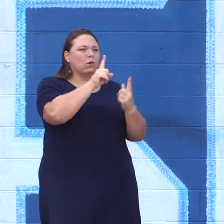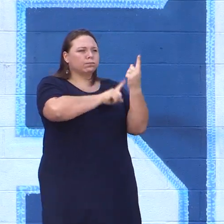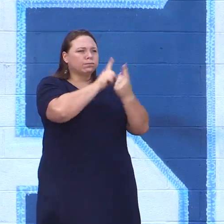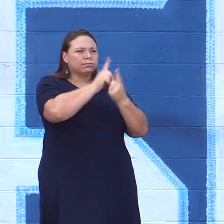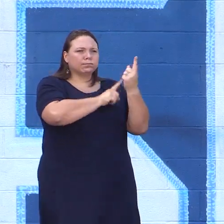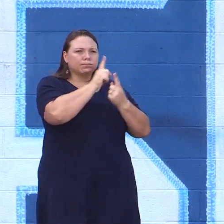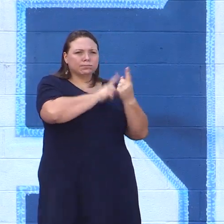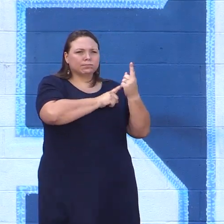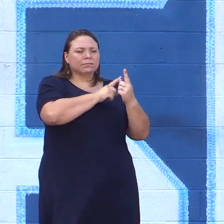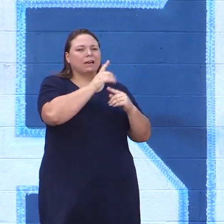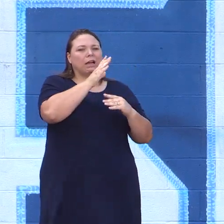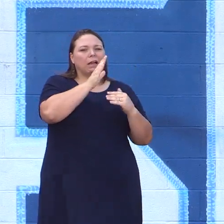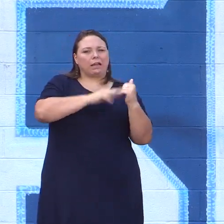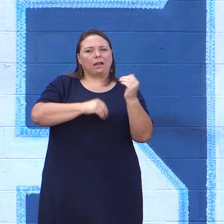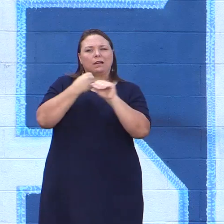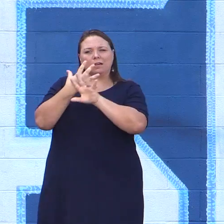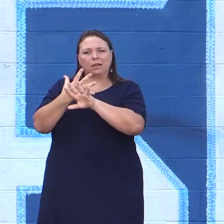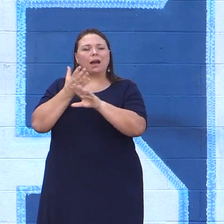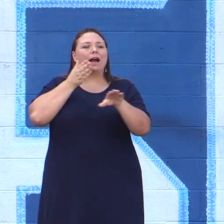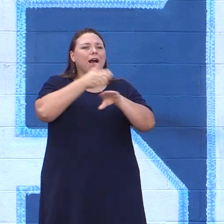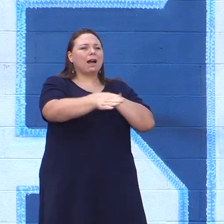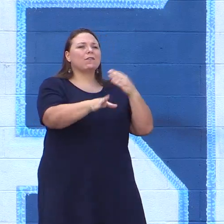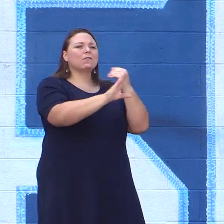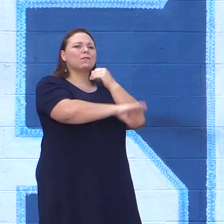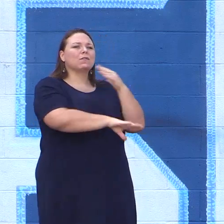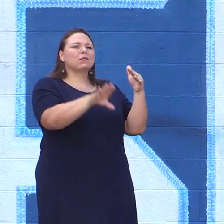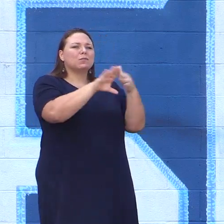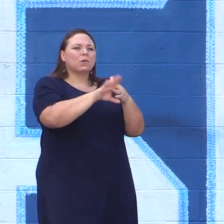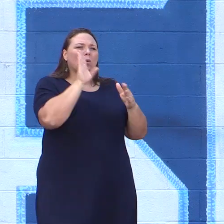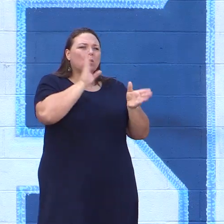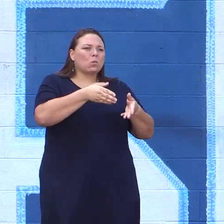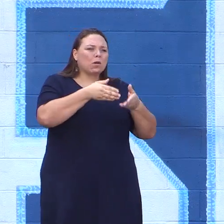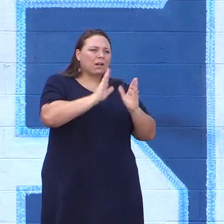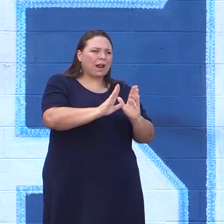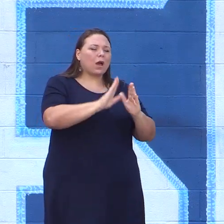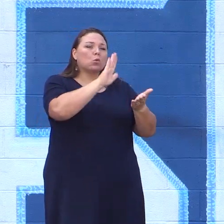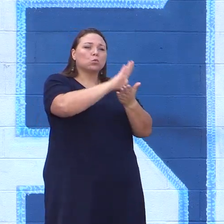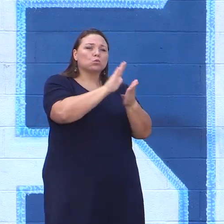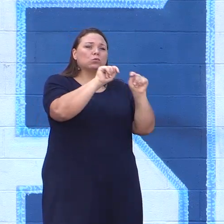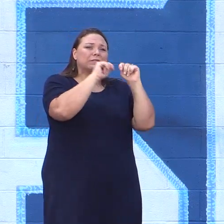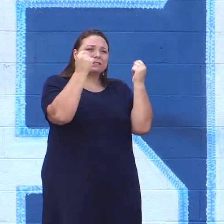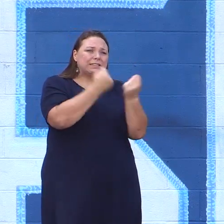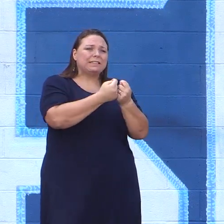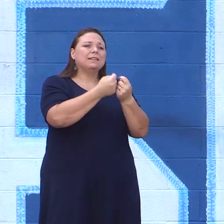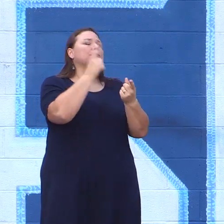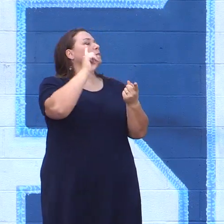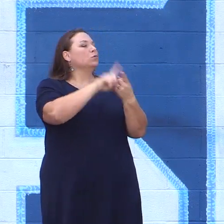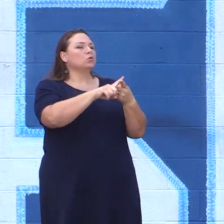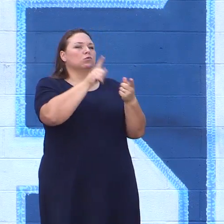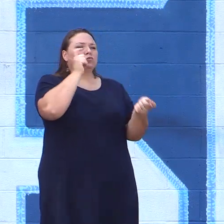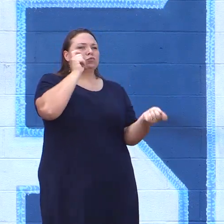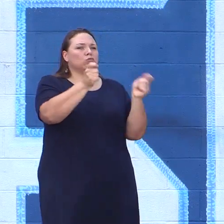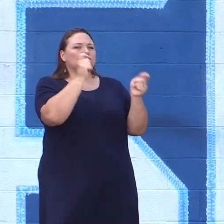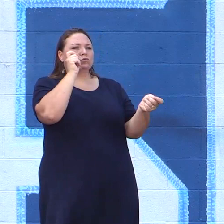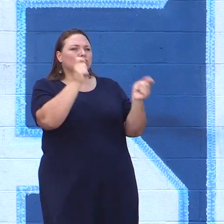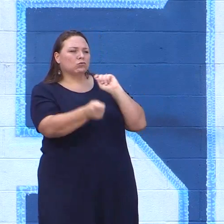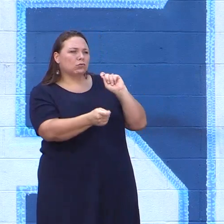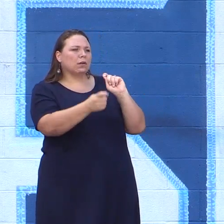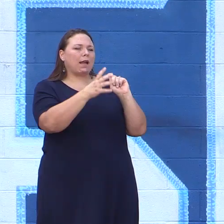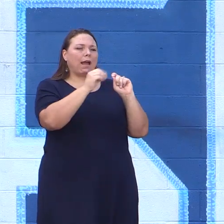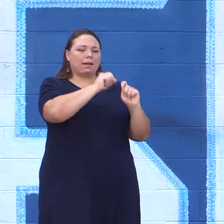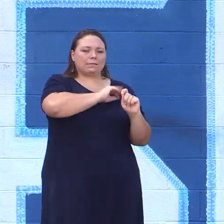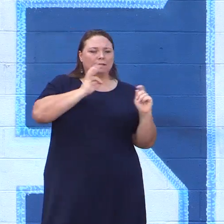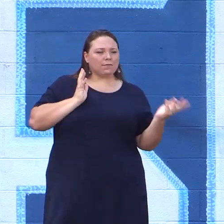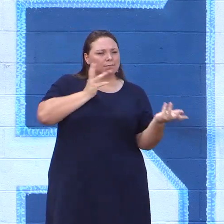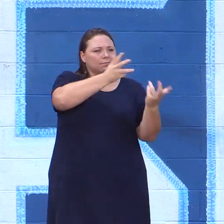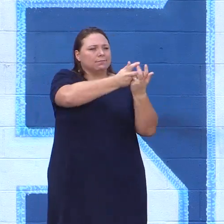or virtual experiences after fall break. That will allow our school teams to rearrange and align staff to